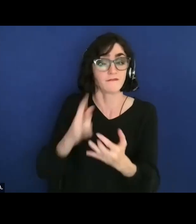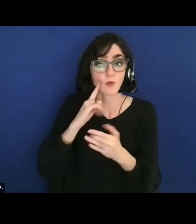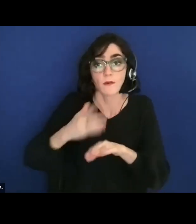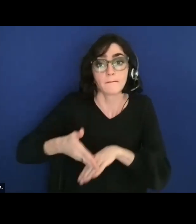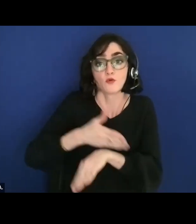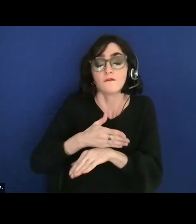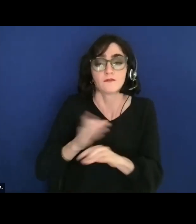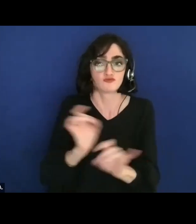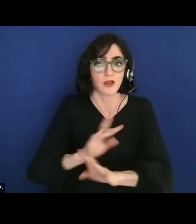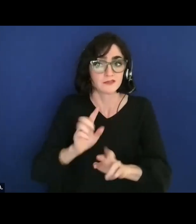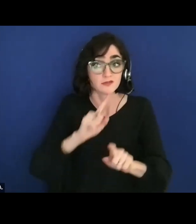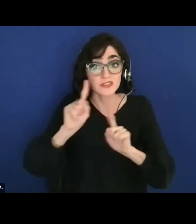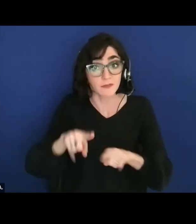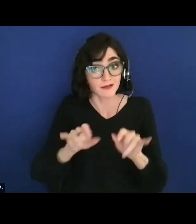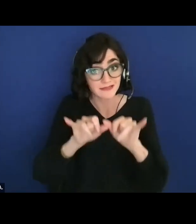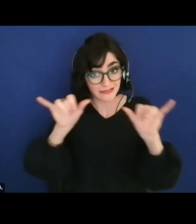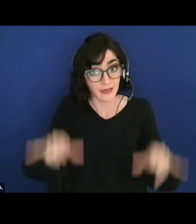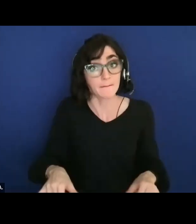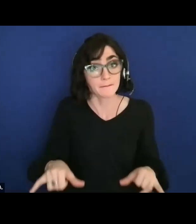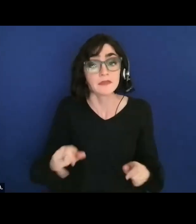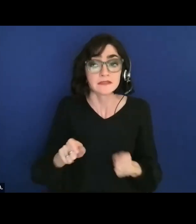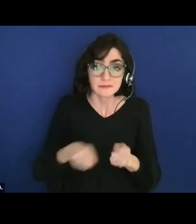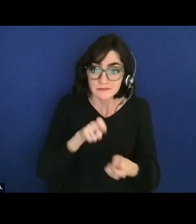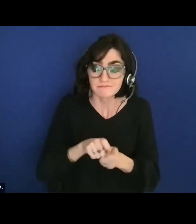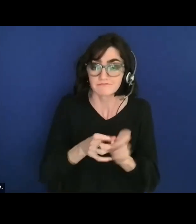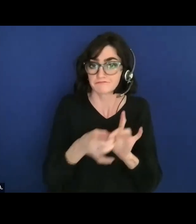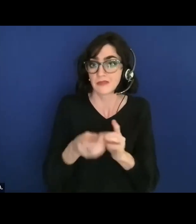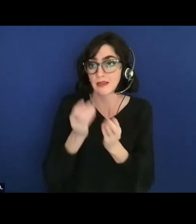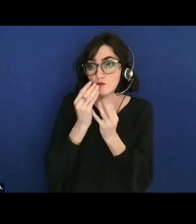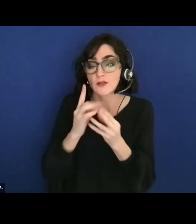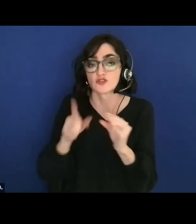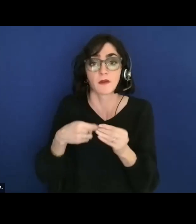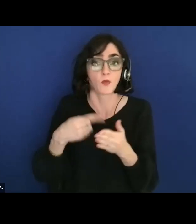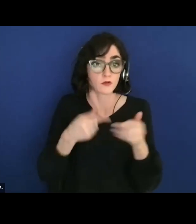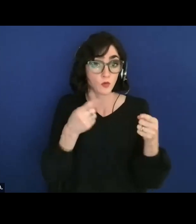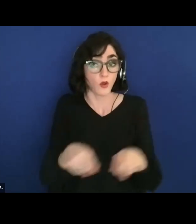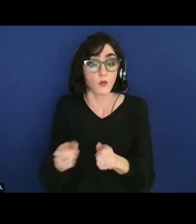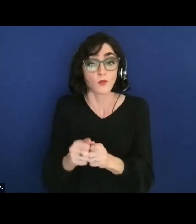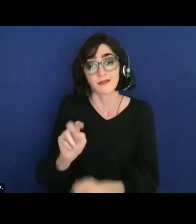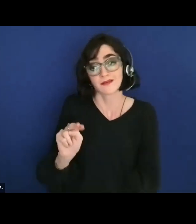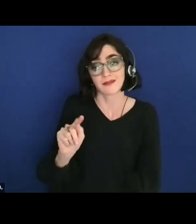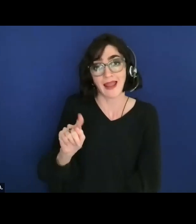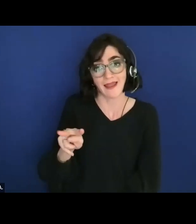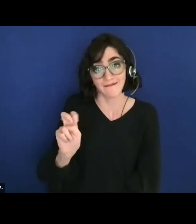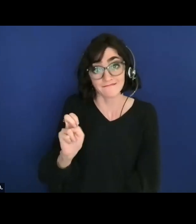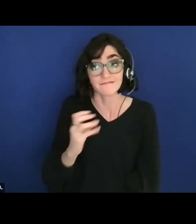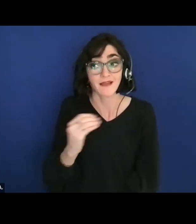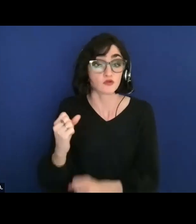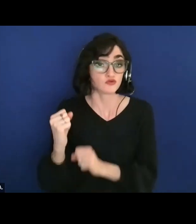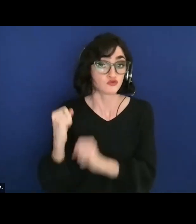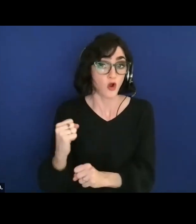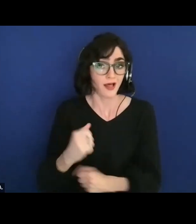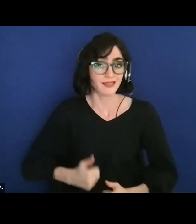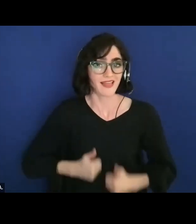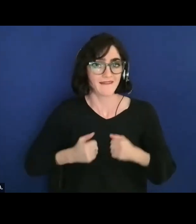system, specifically around giving you information about what's happening with the Native and Strong Lifeline. We don't have a presentation today,